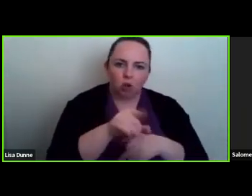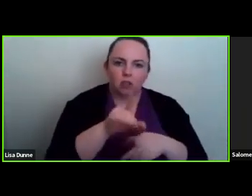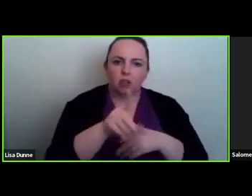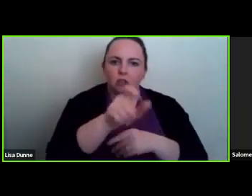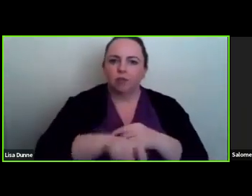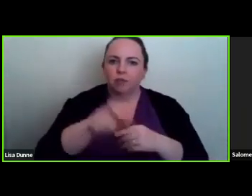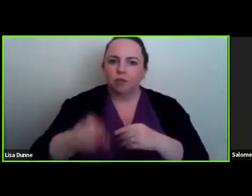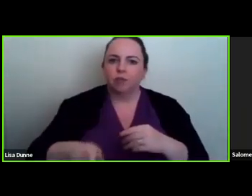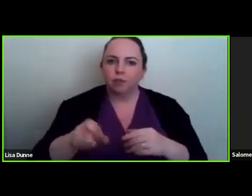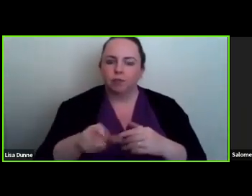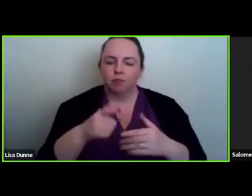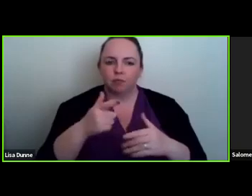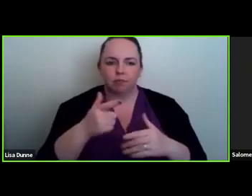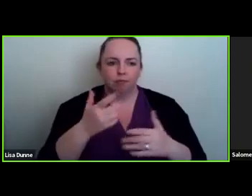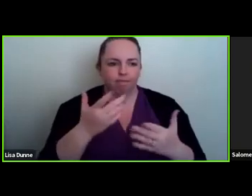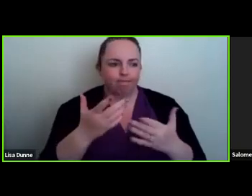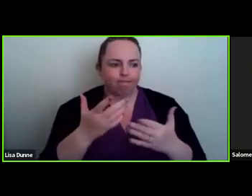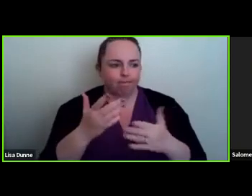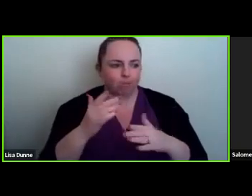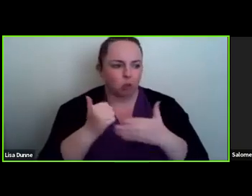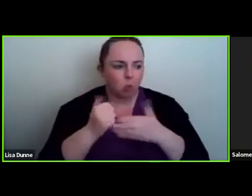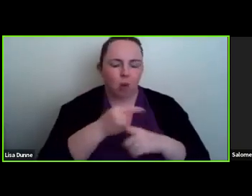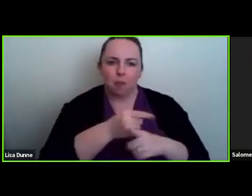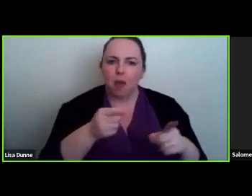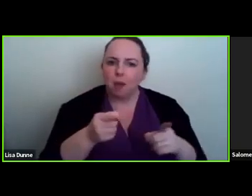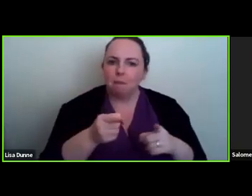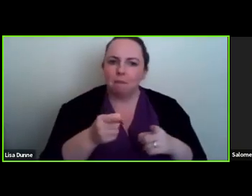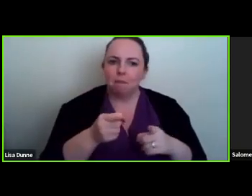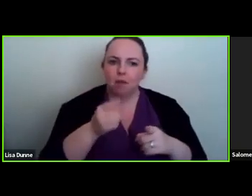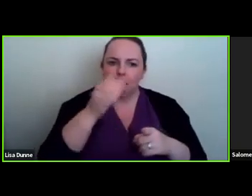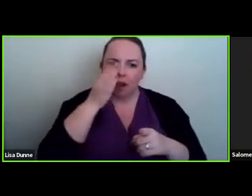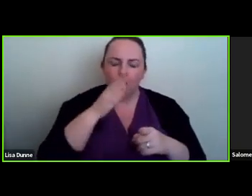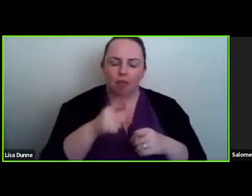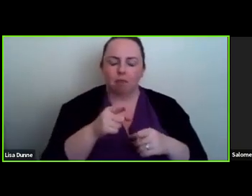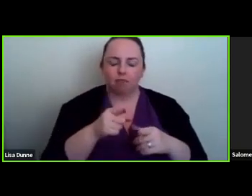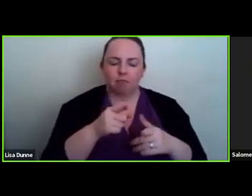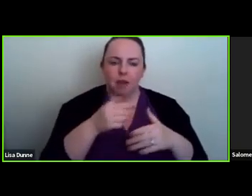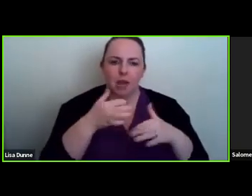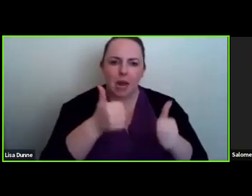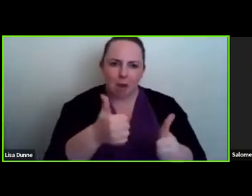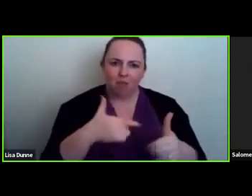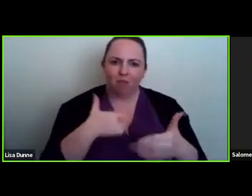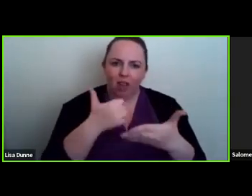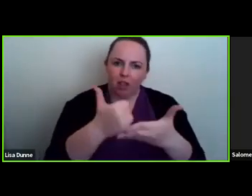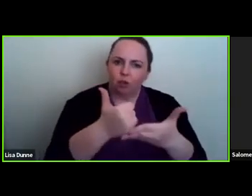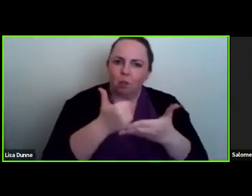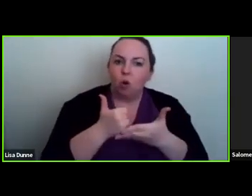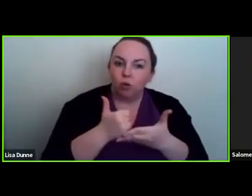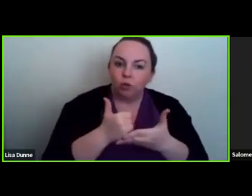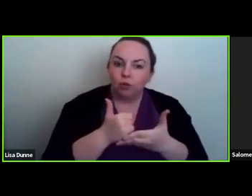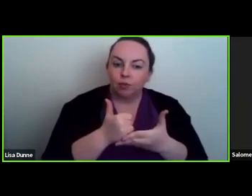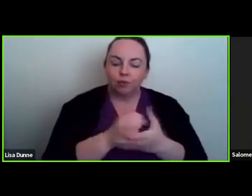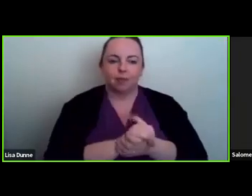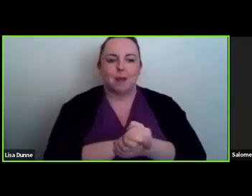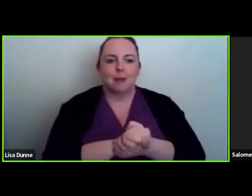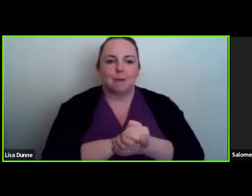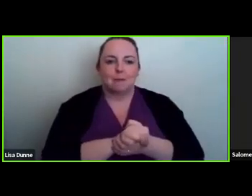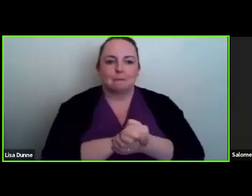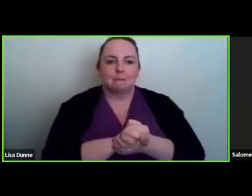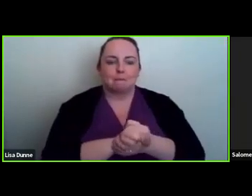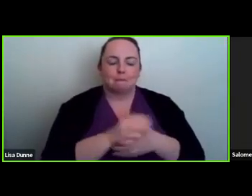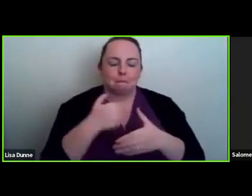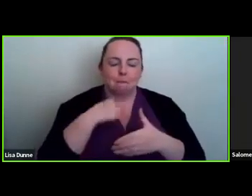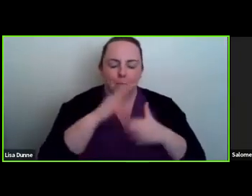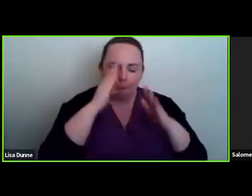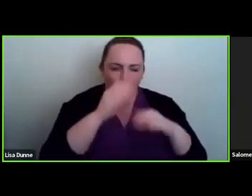brought forward to be listened and to be supported. We must therefore address these deep inequalities